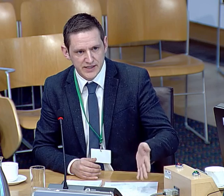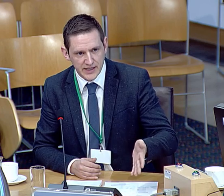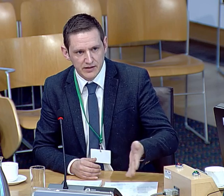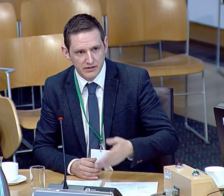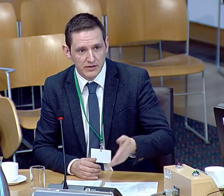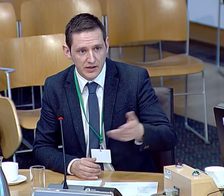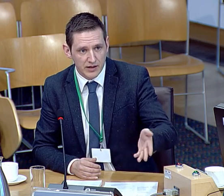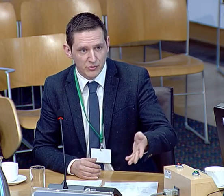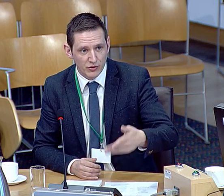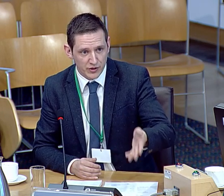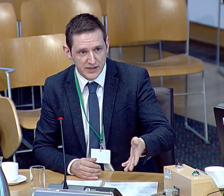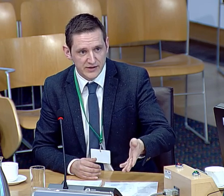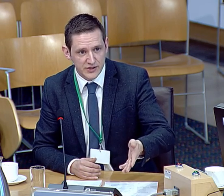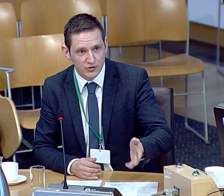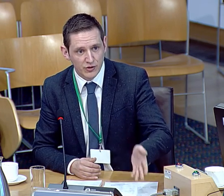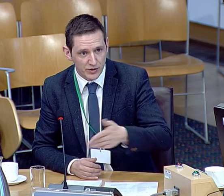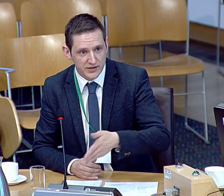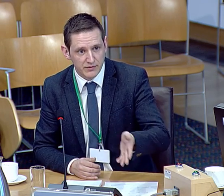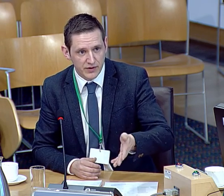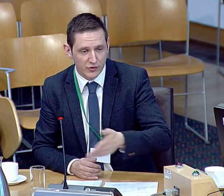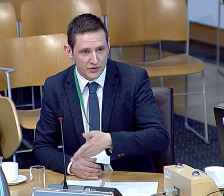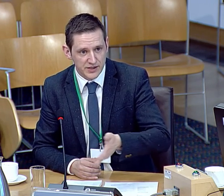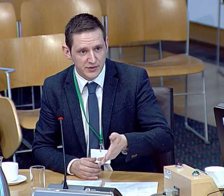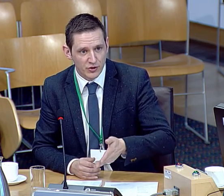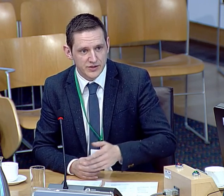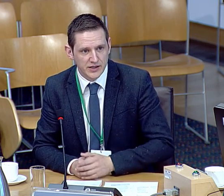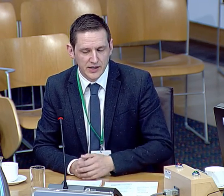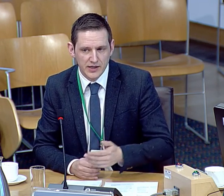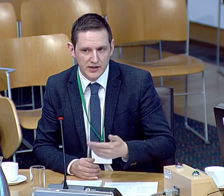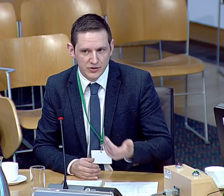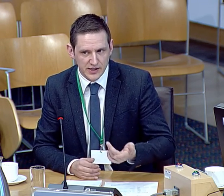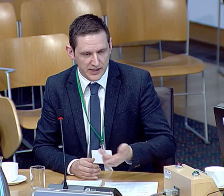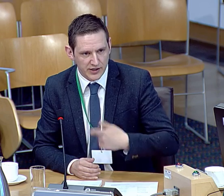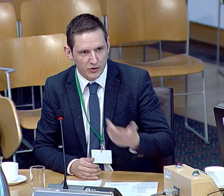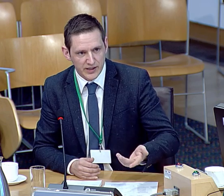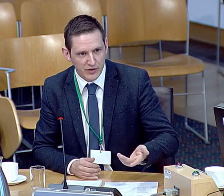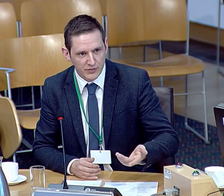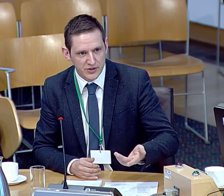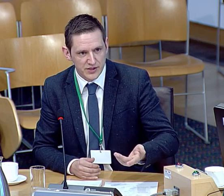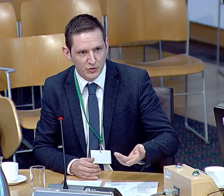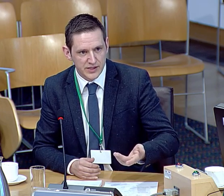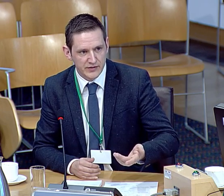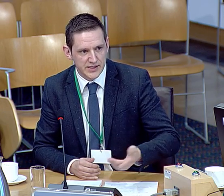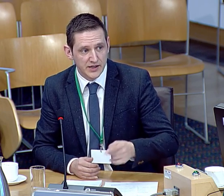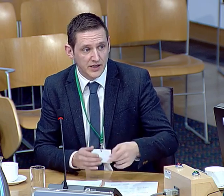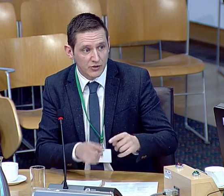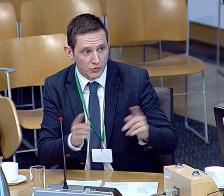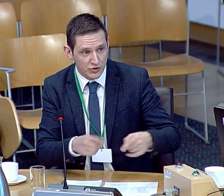say, I'm not going to attend this tutorial because I've got to go and see my doctor. 2 days later, I got an email from the student support service saying, would you